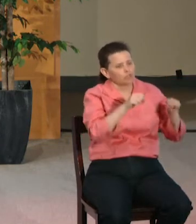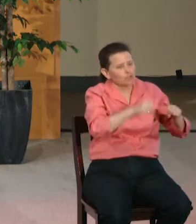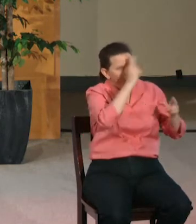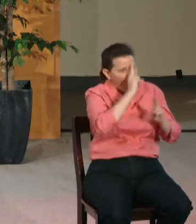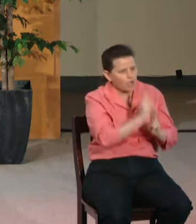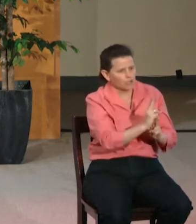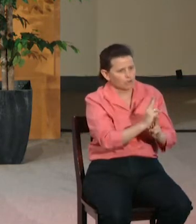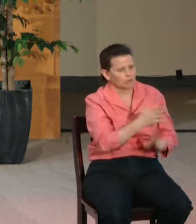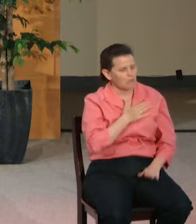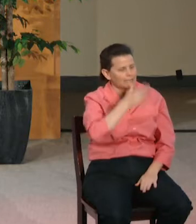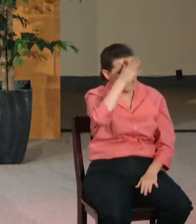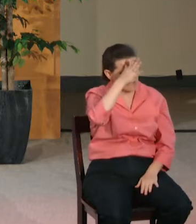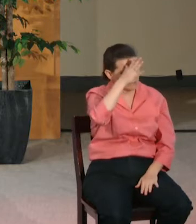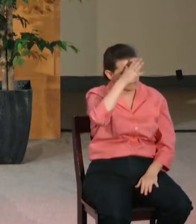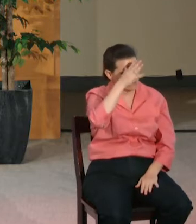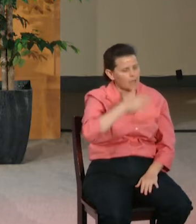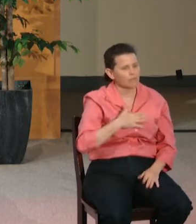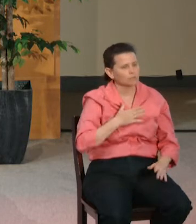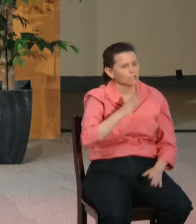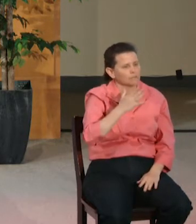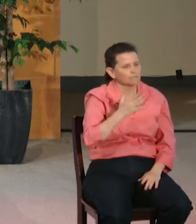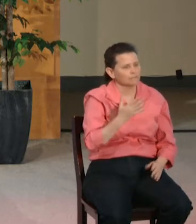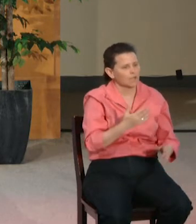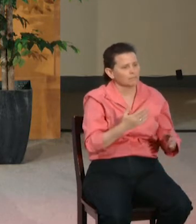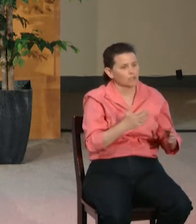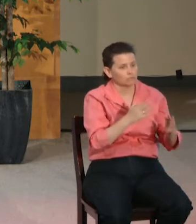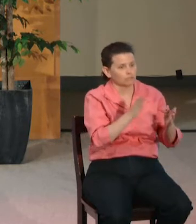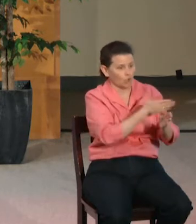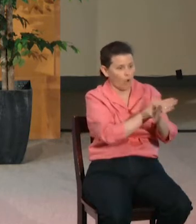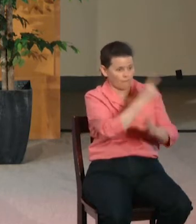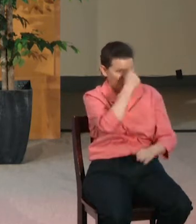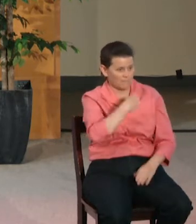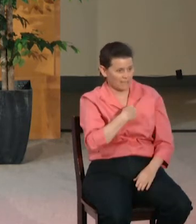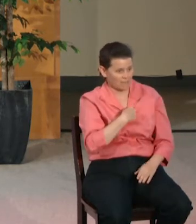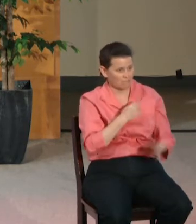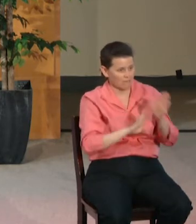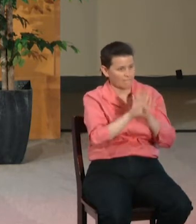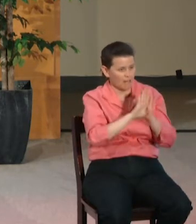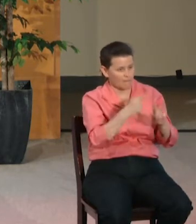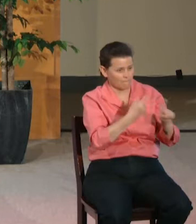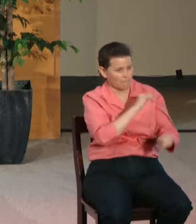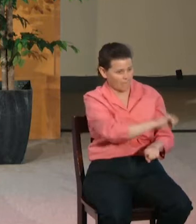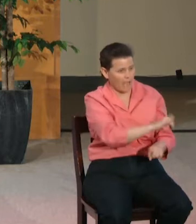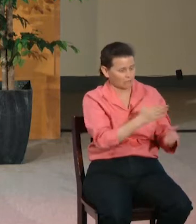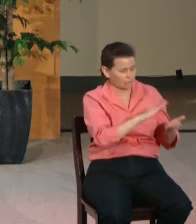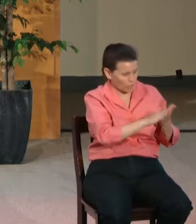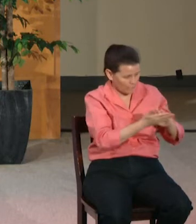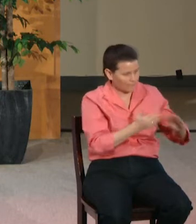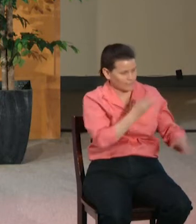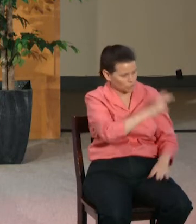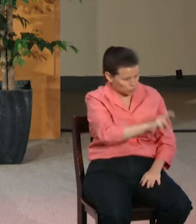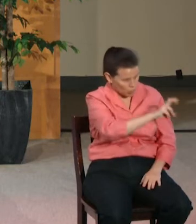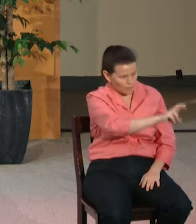title track to my second record, which was a big healing experience writing that song and recording that song later and everything, it was